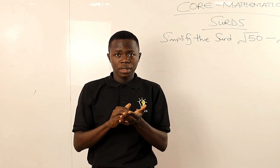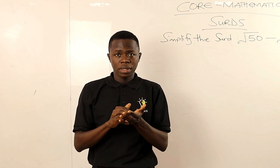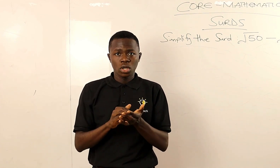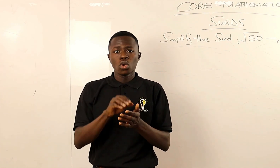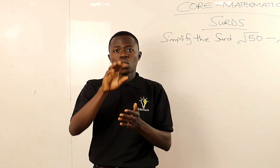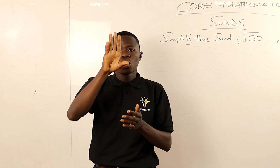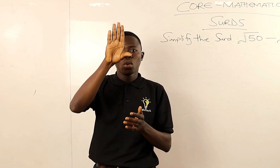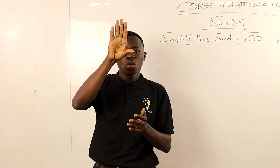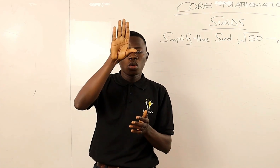Again,